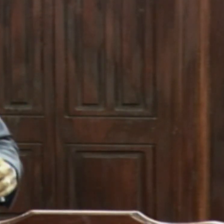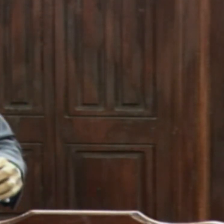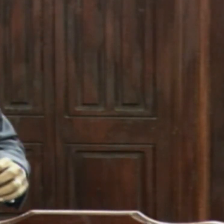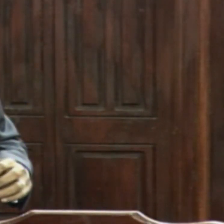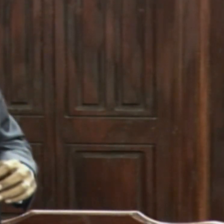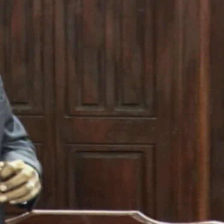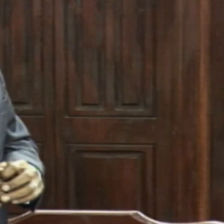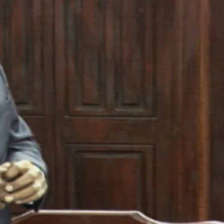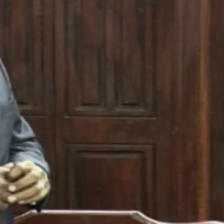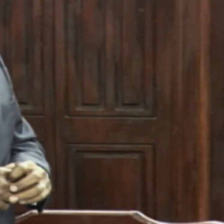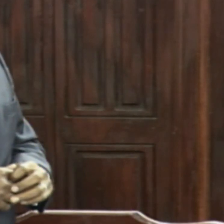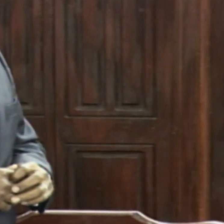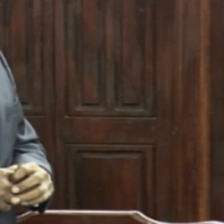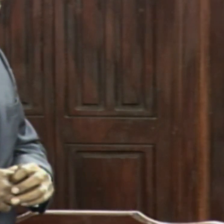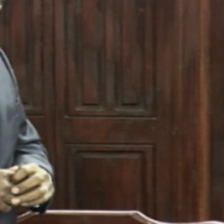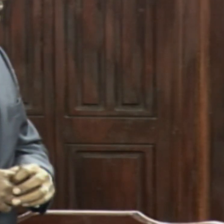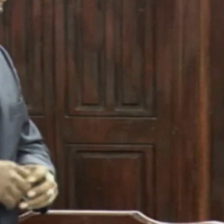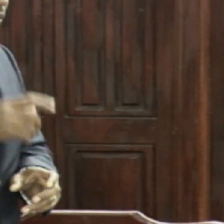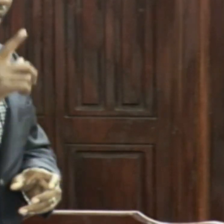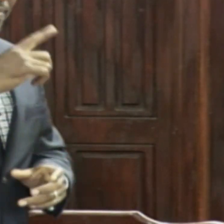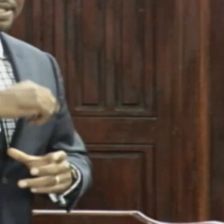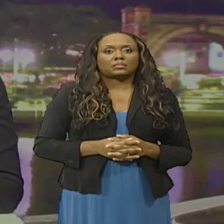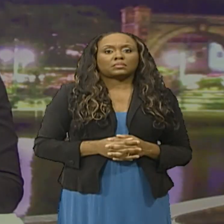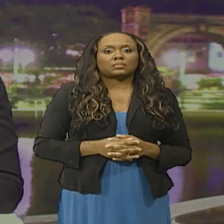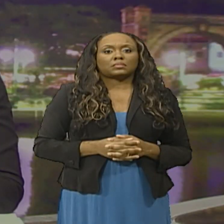That tolerance should be zero as well.